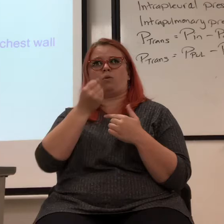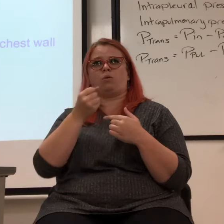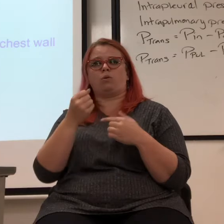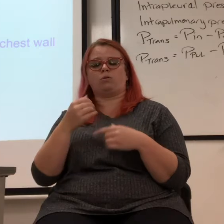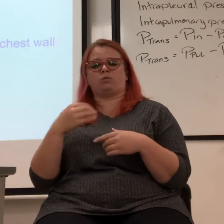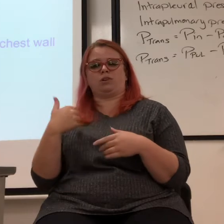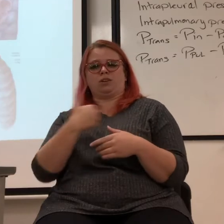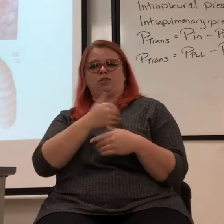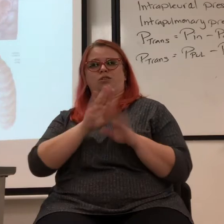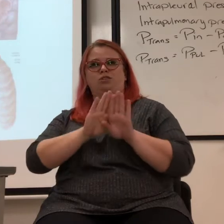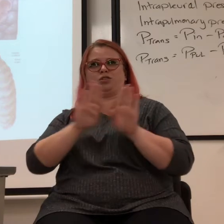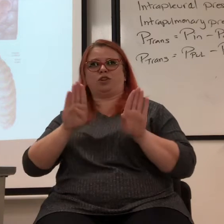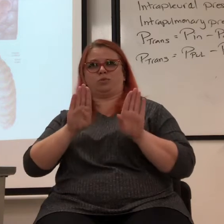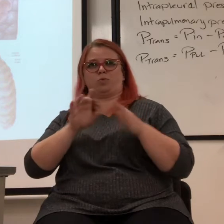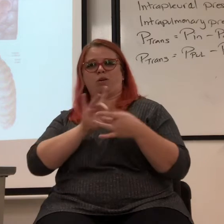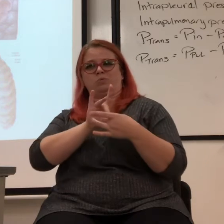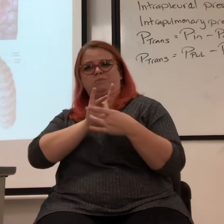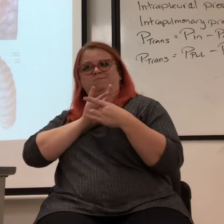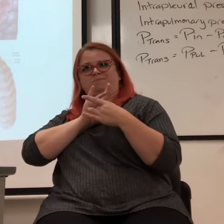the lung out. So